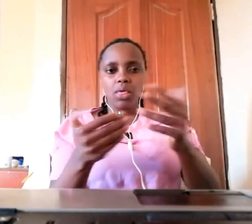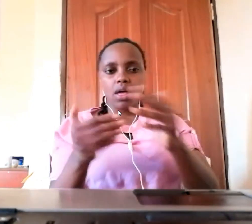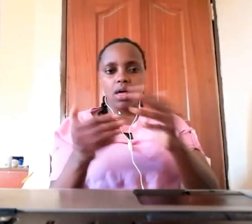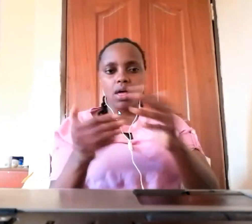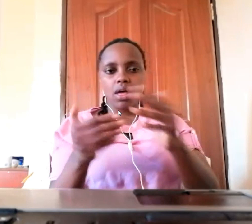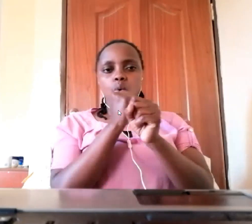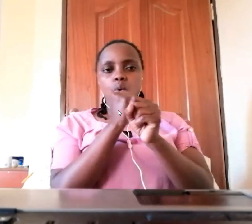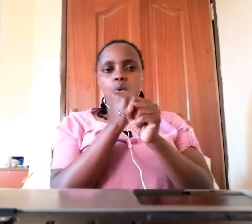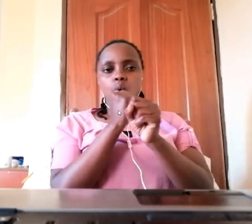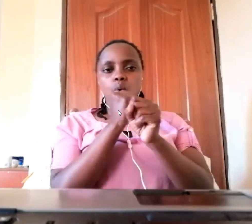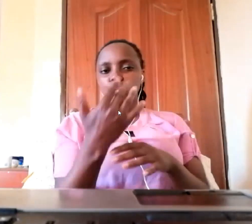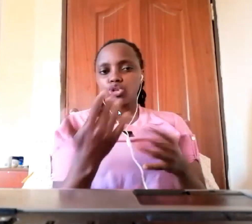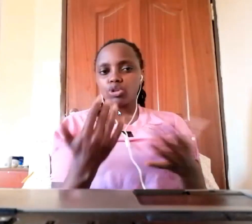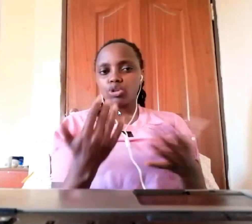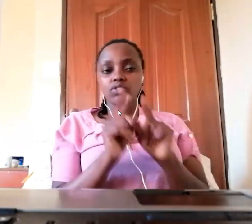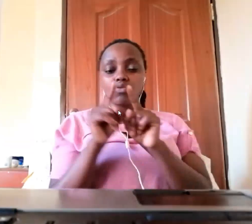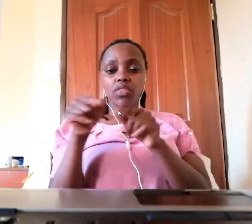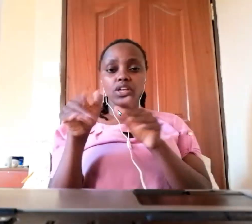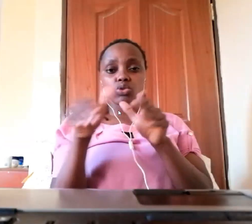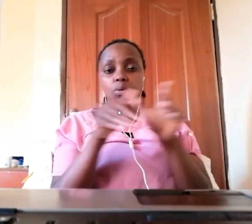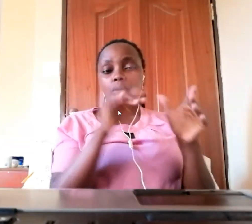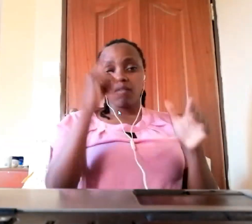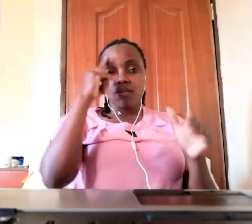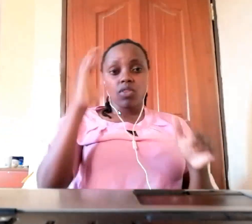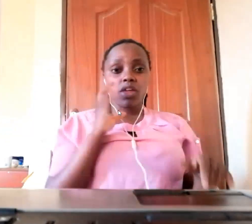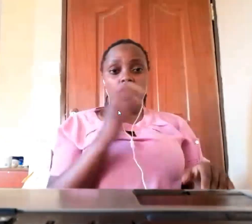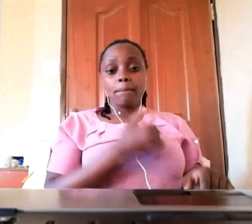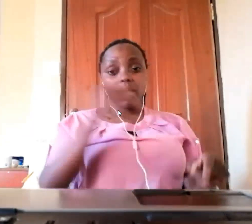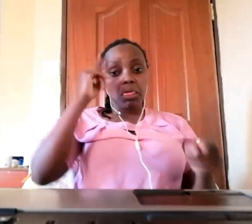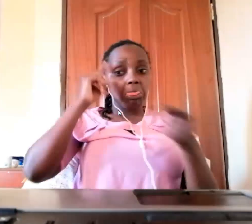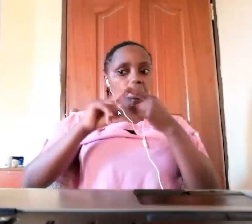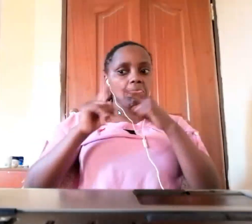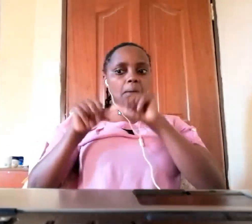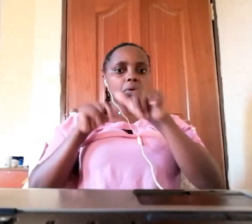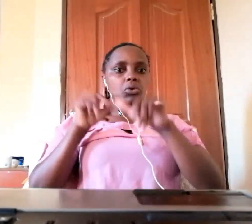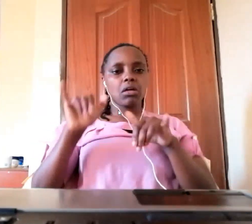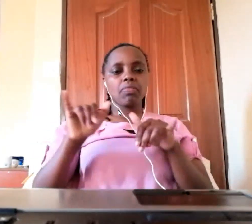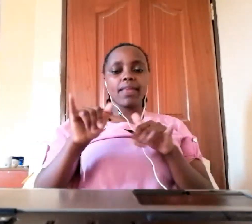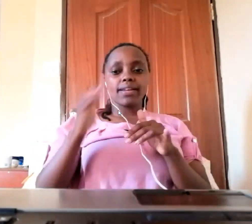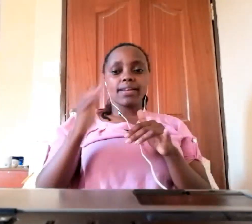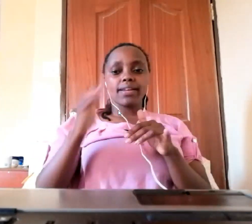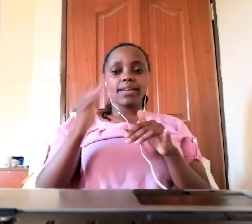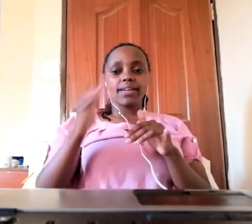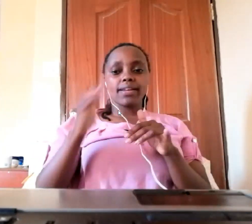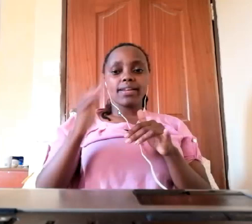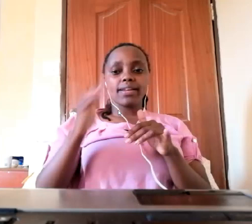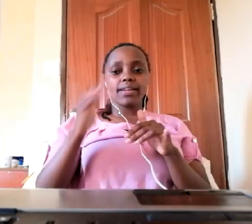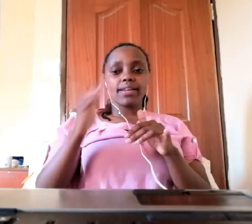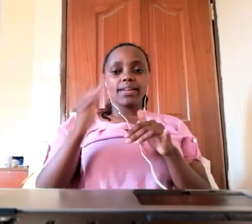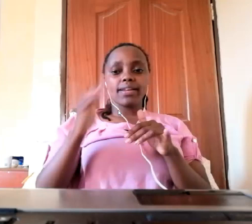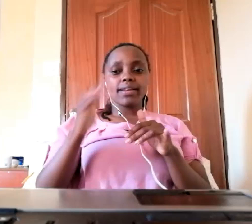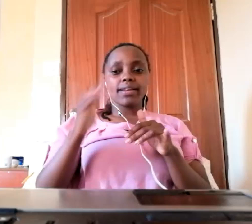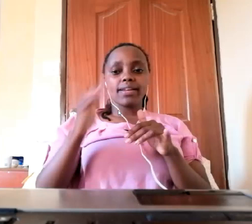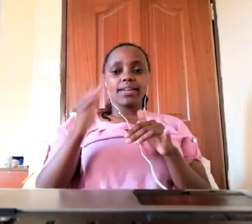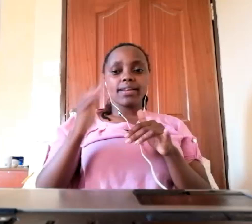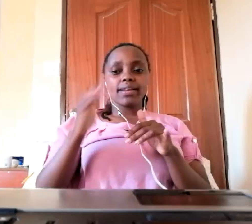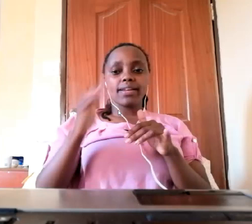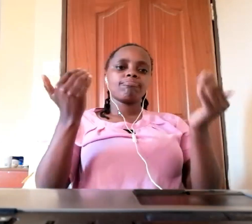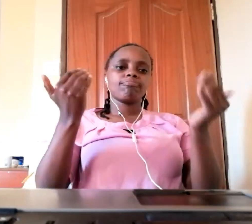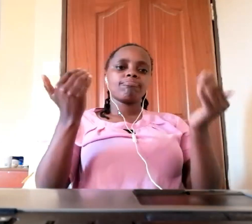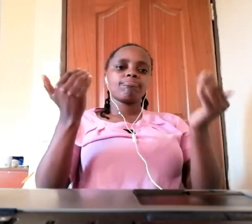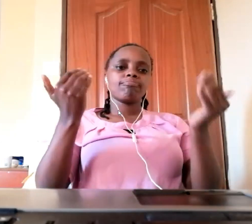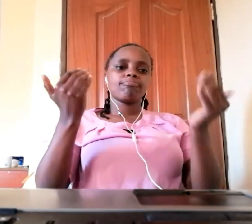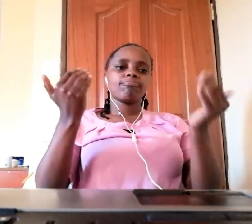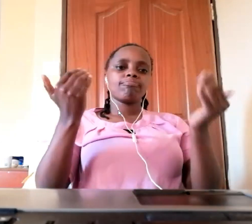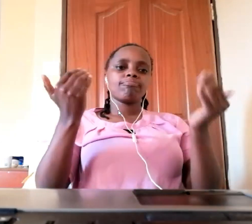of the committee, so it would be an opportunity for the committee to reflect on so that we can enhance civil society's engagement